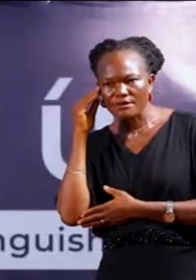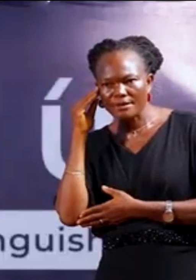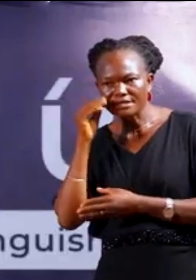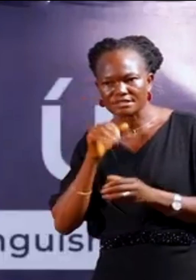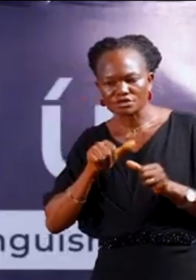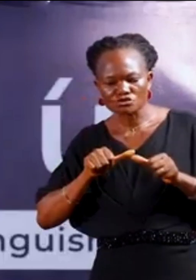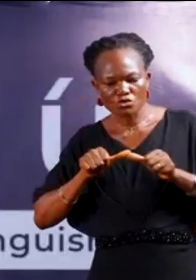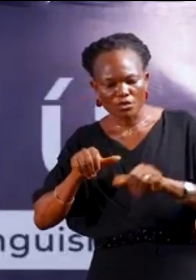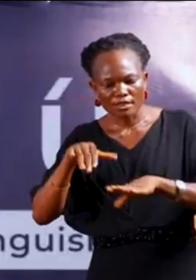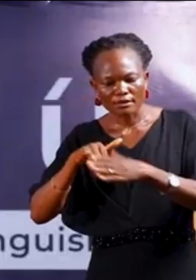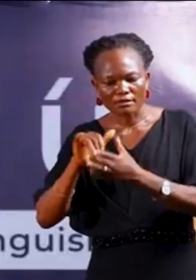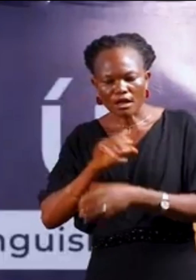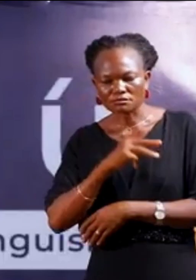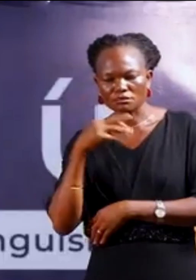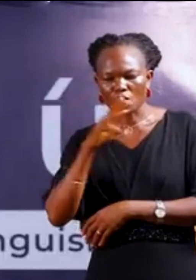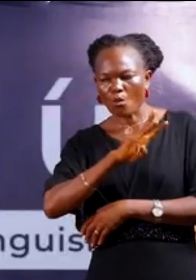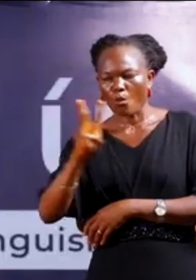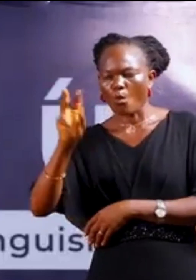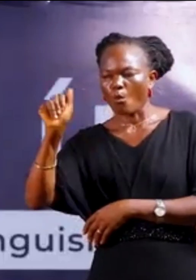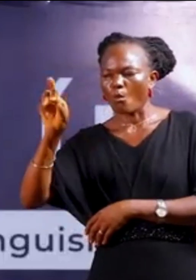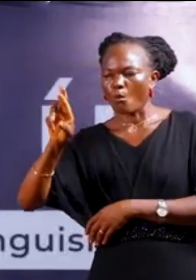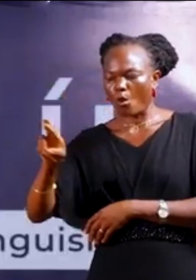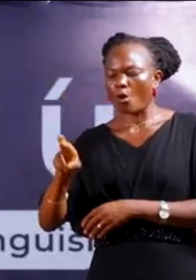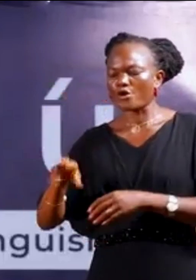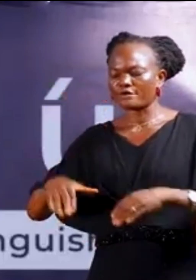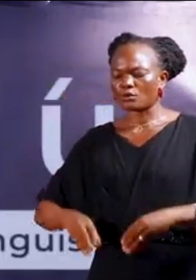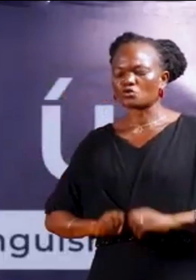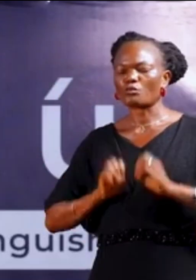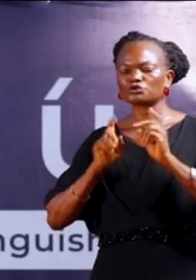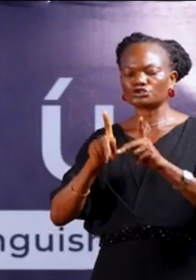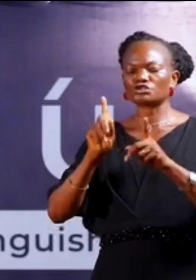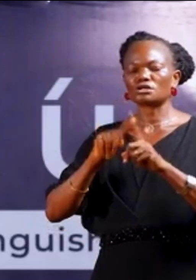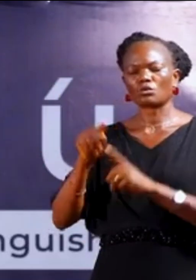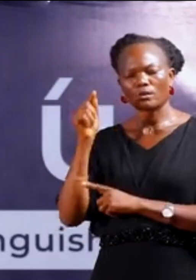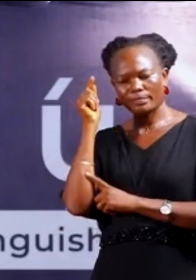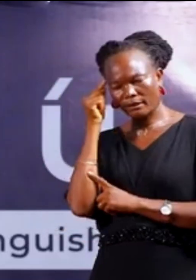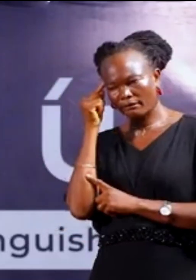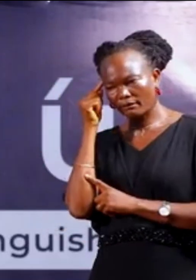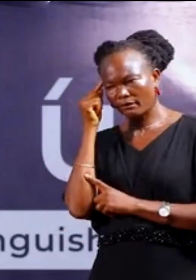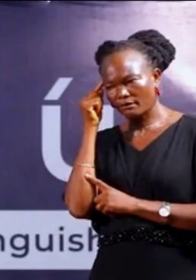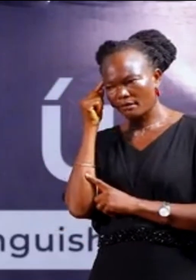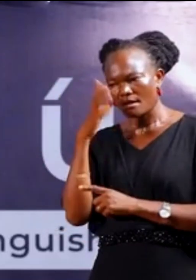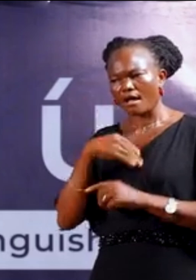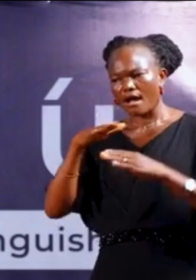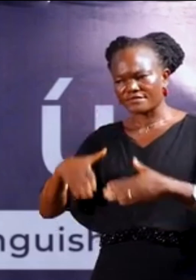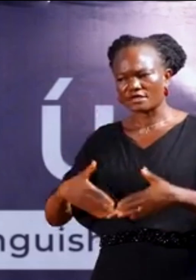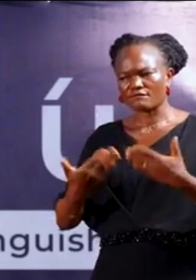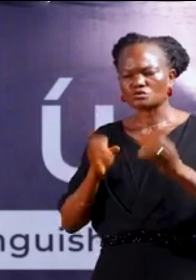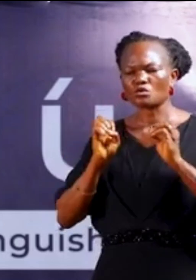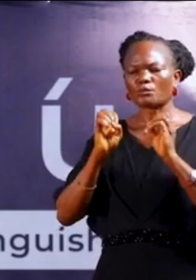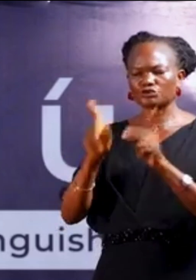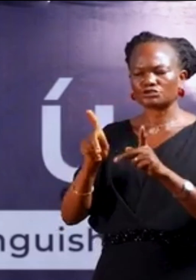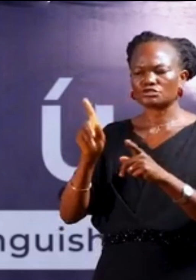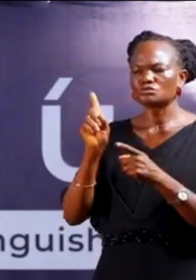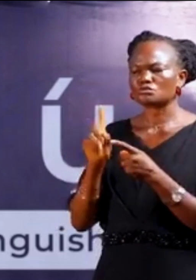war gave us opportunity to think and gave us opportunity